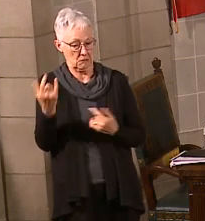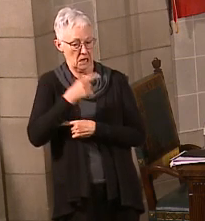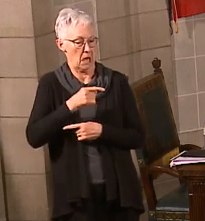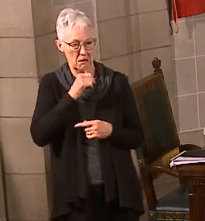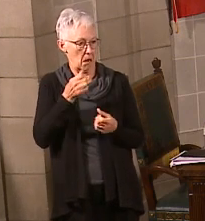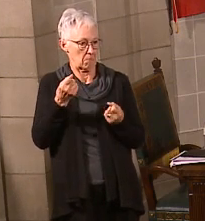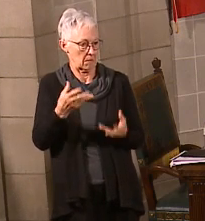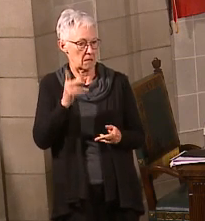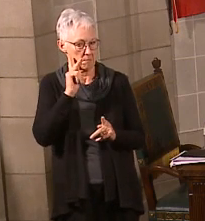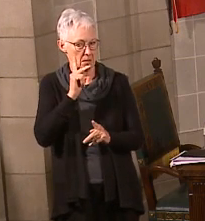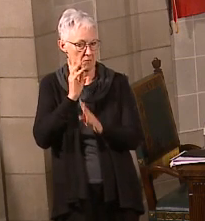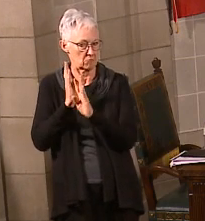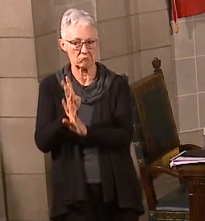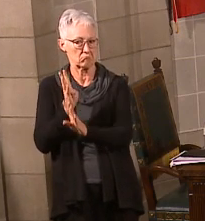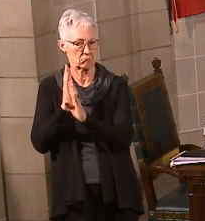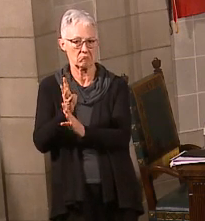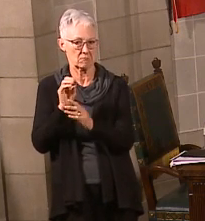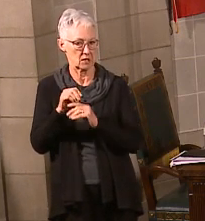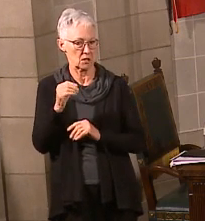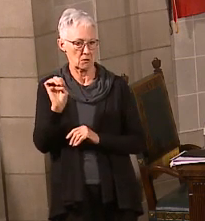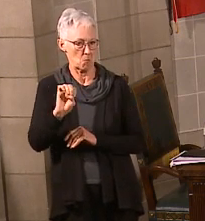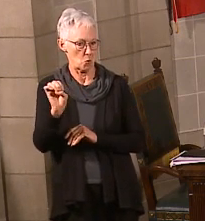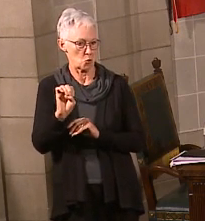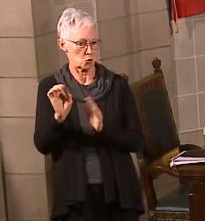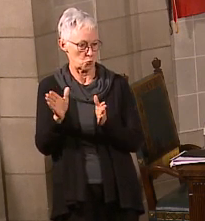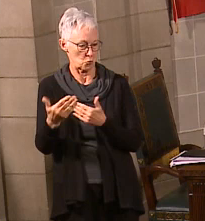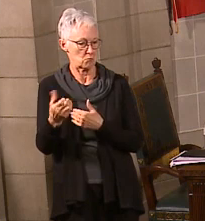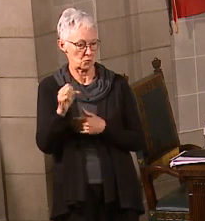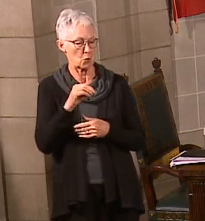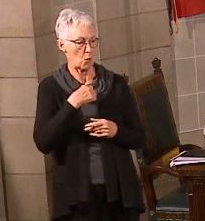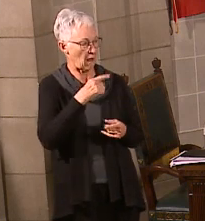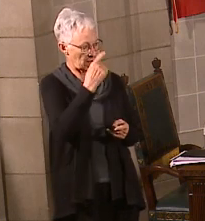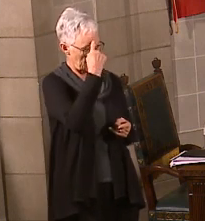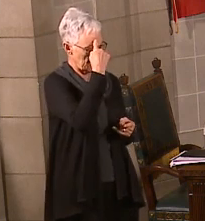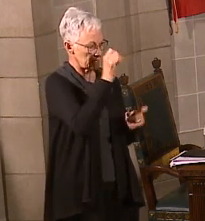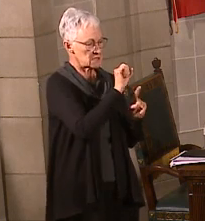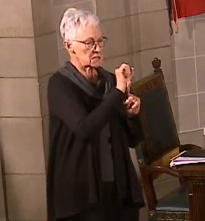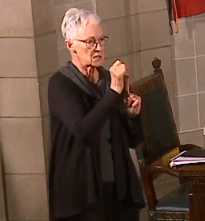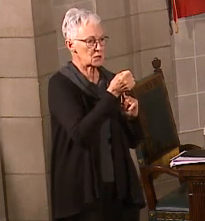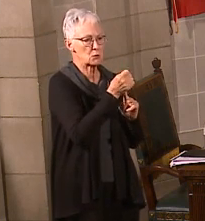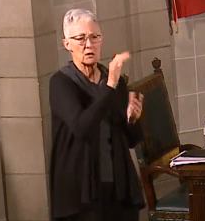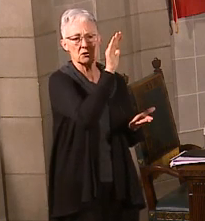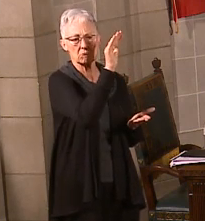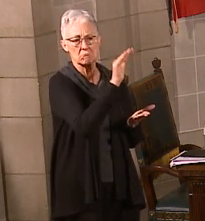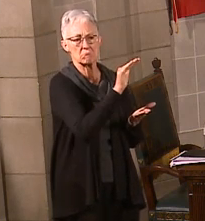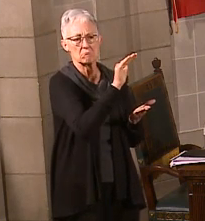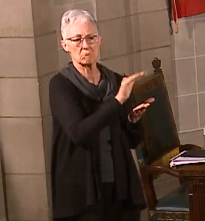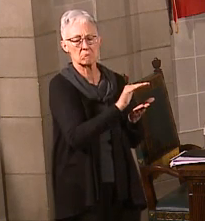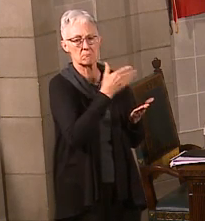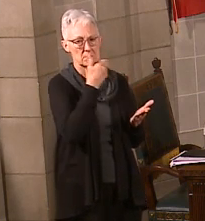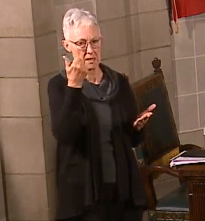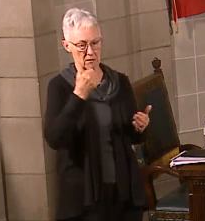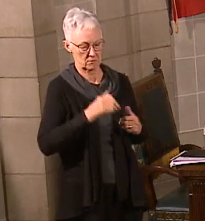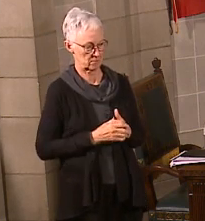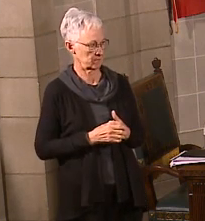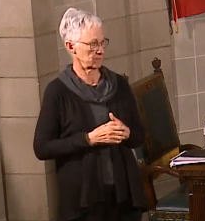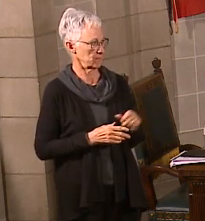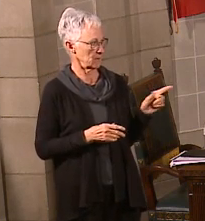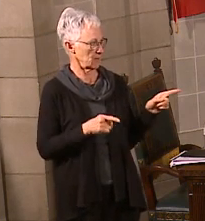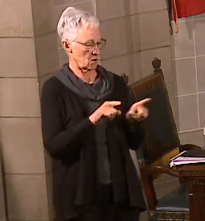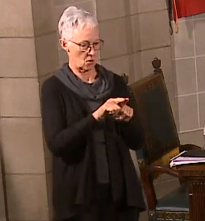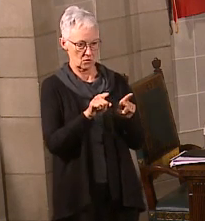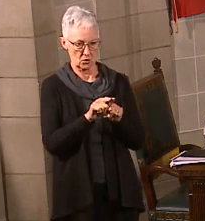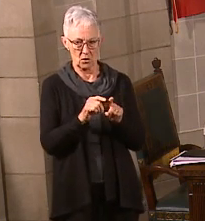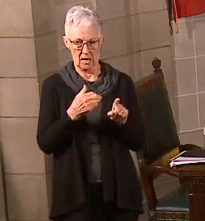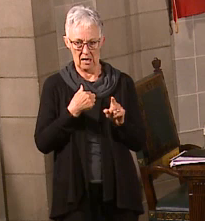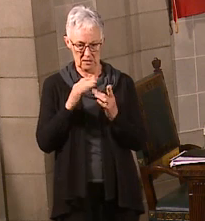be fairly well under control in Grand Island. I also have contact with the CMO of the